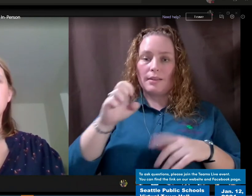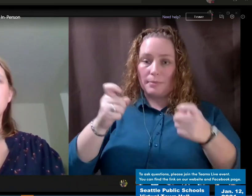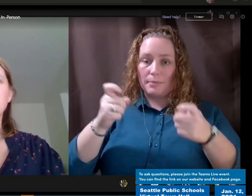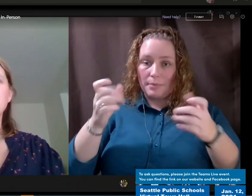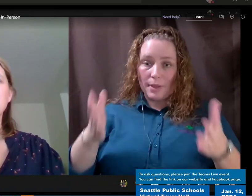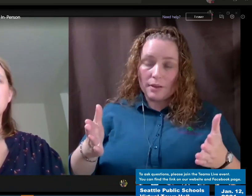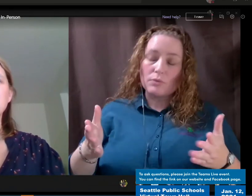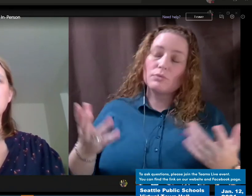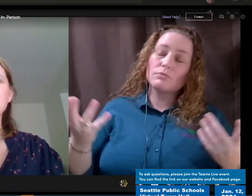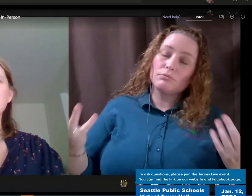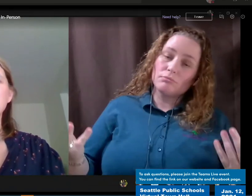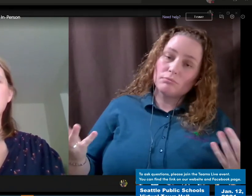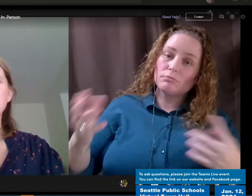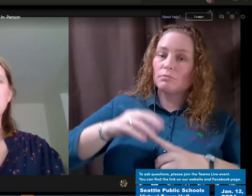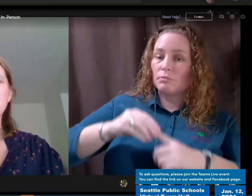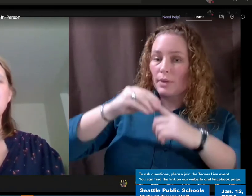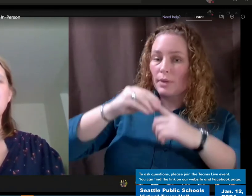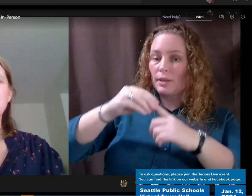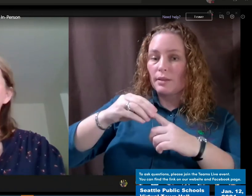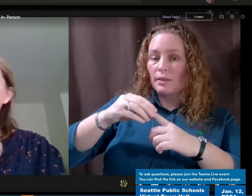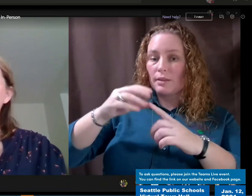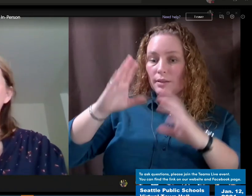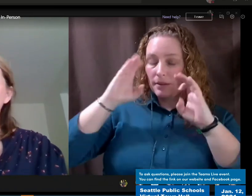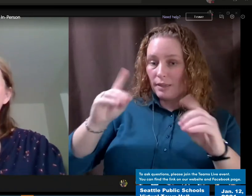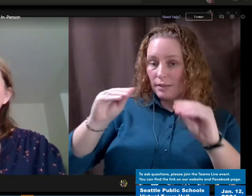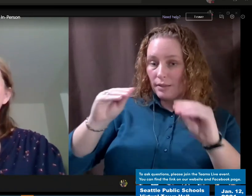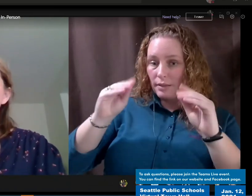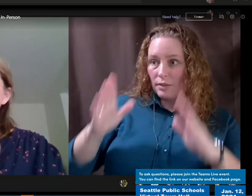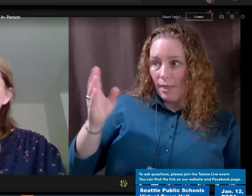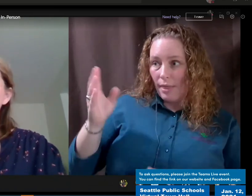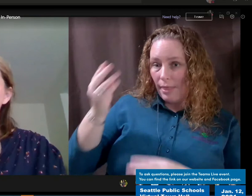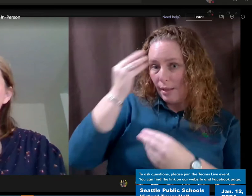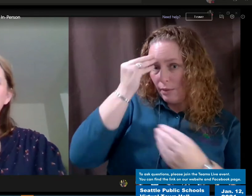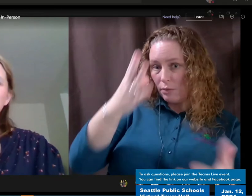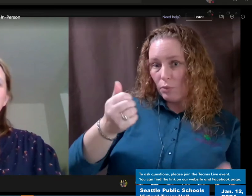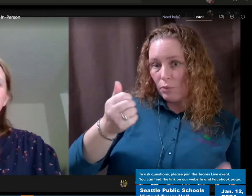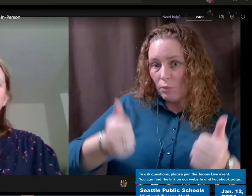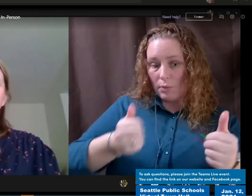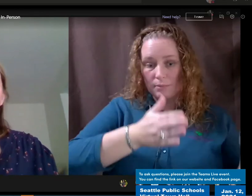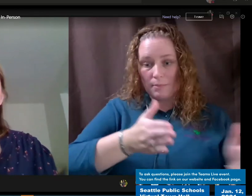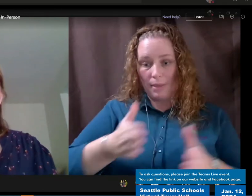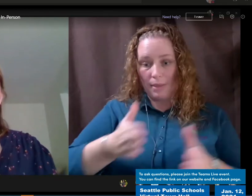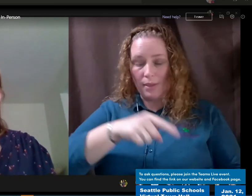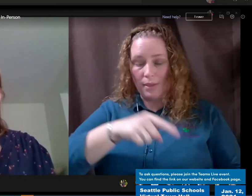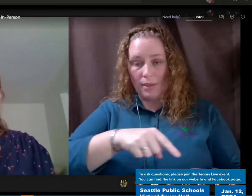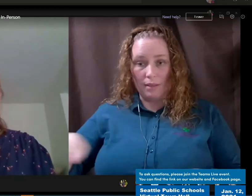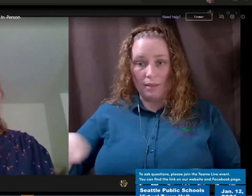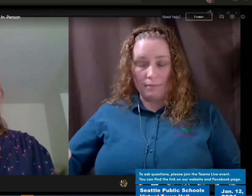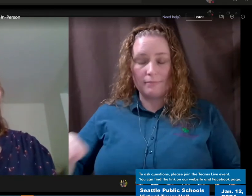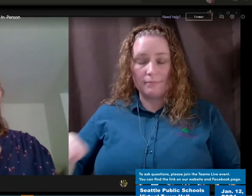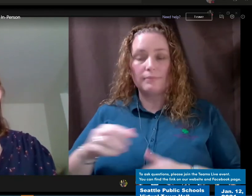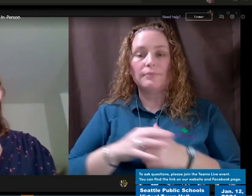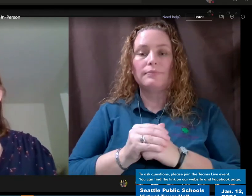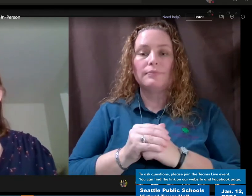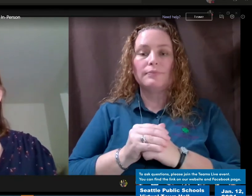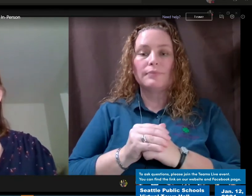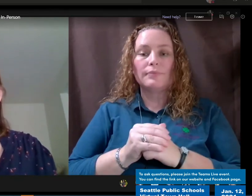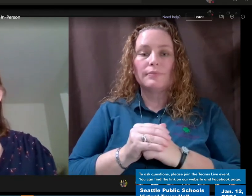can let you know what the what service pathway your student is receiving services in. So these